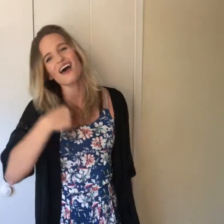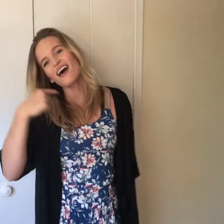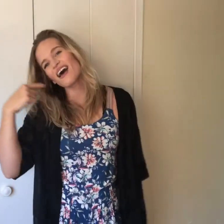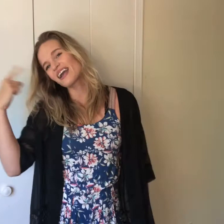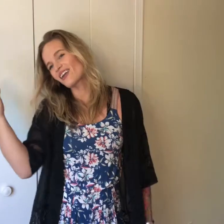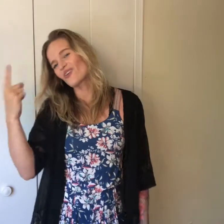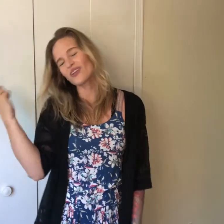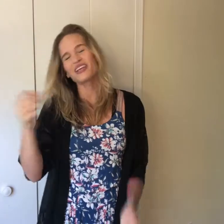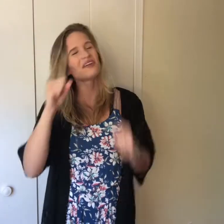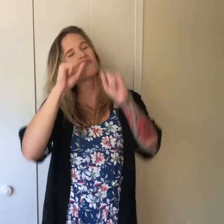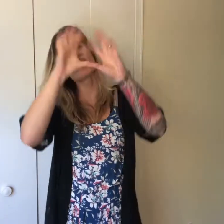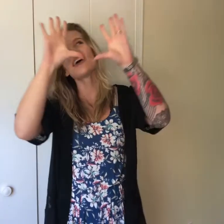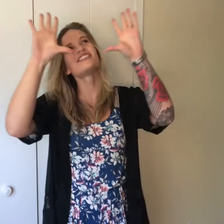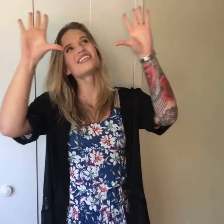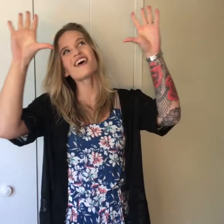I can only